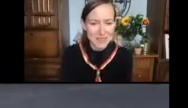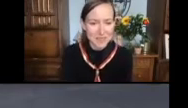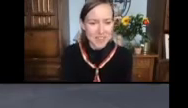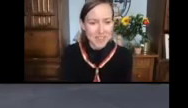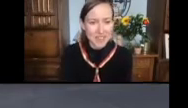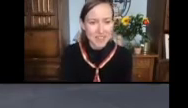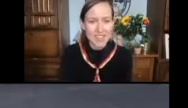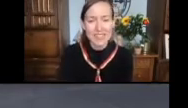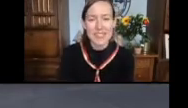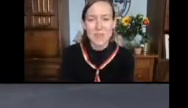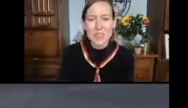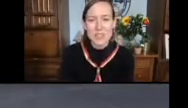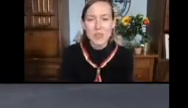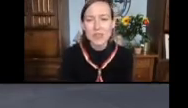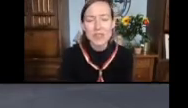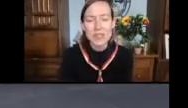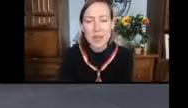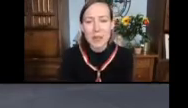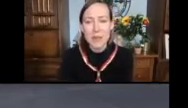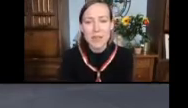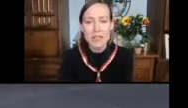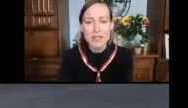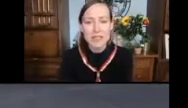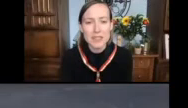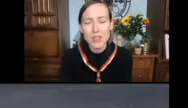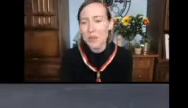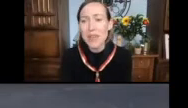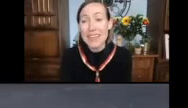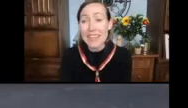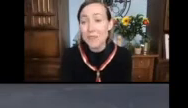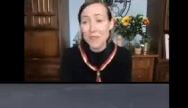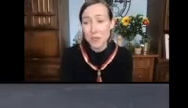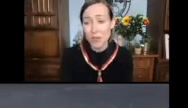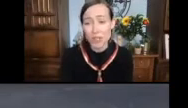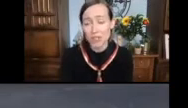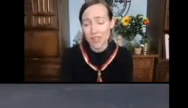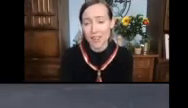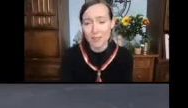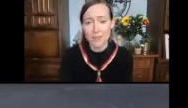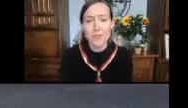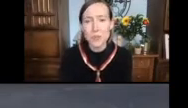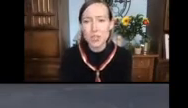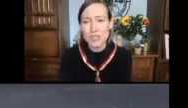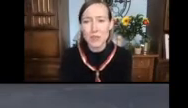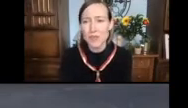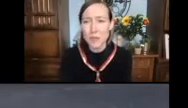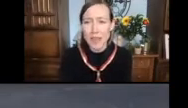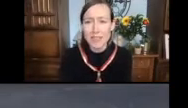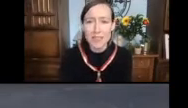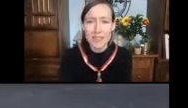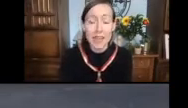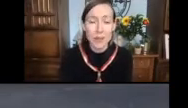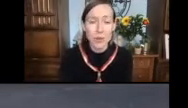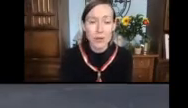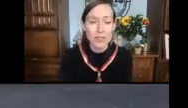Pastor. All right. So here's you can pick any 50 words you'd like. These were just some of the